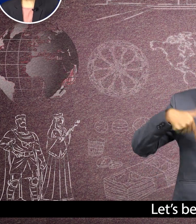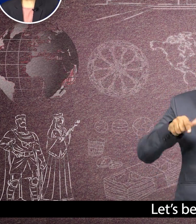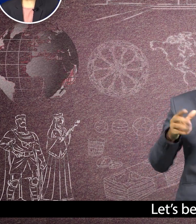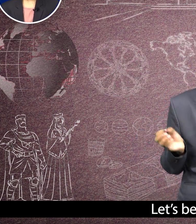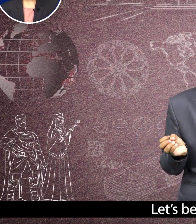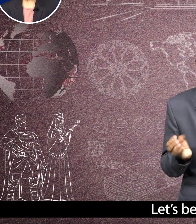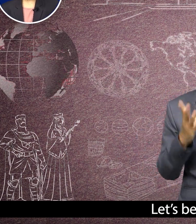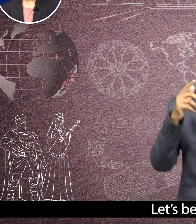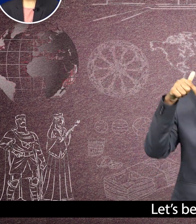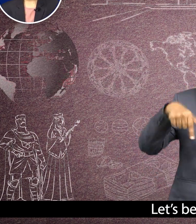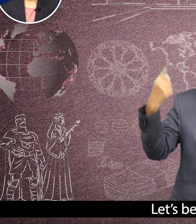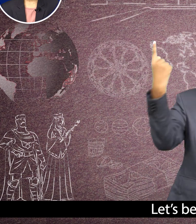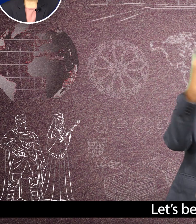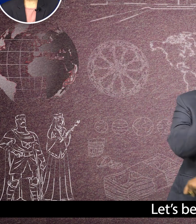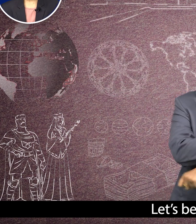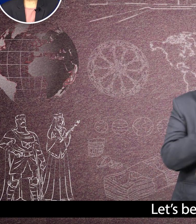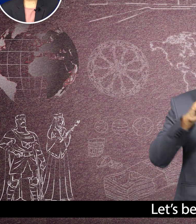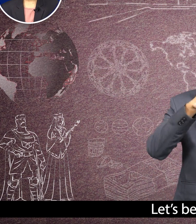Let's begin today's session.